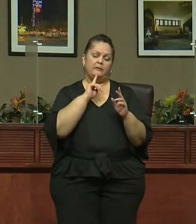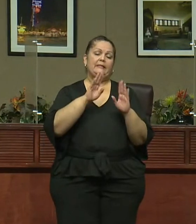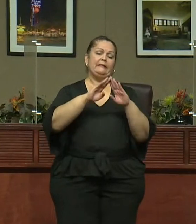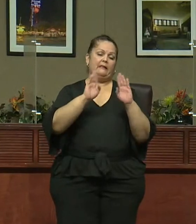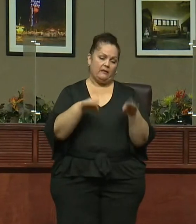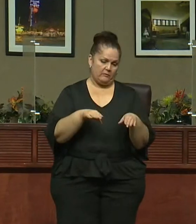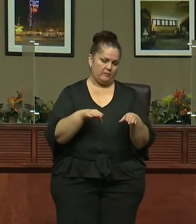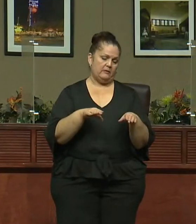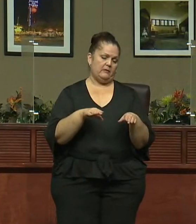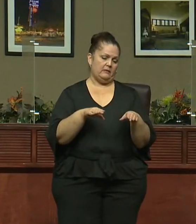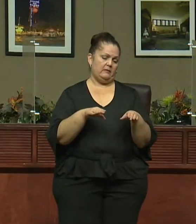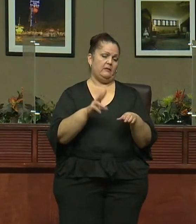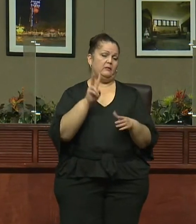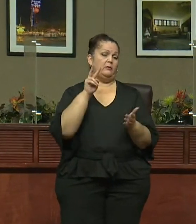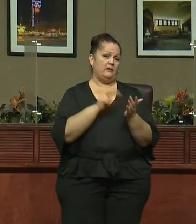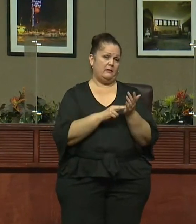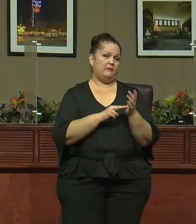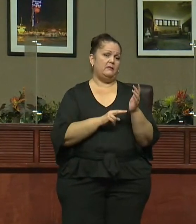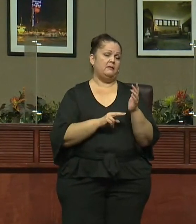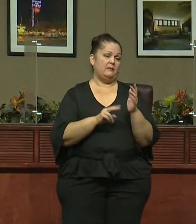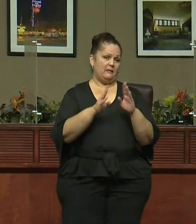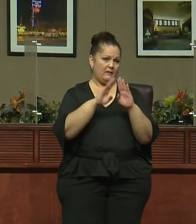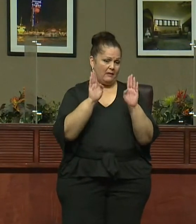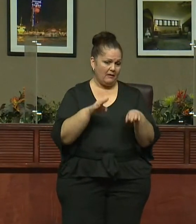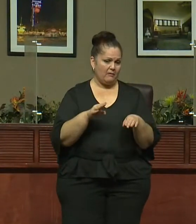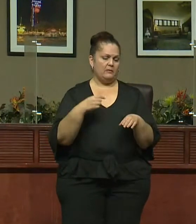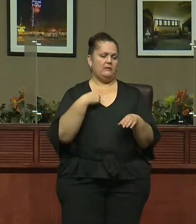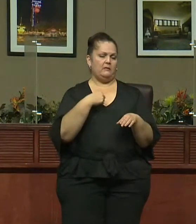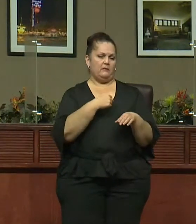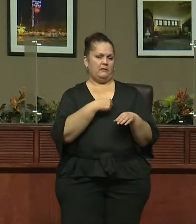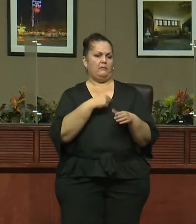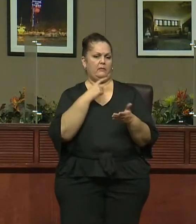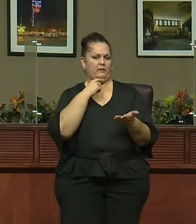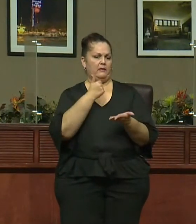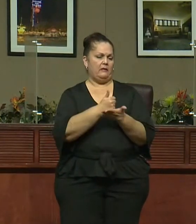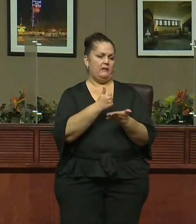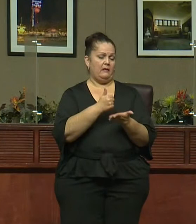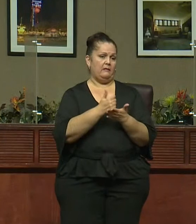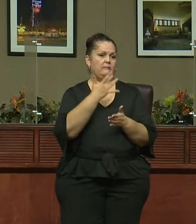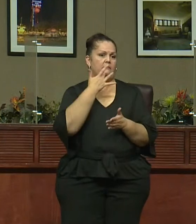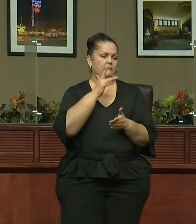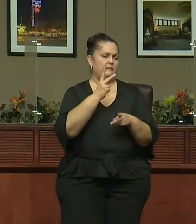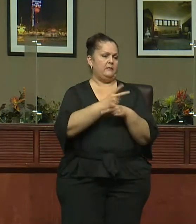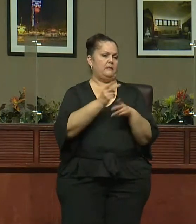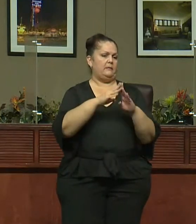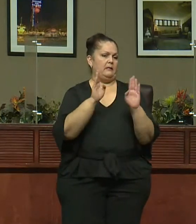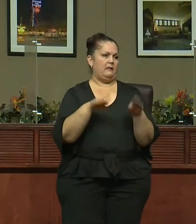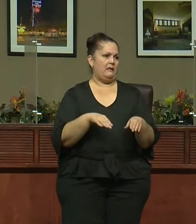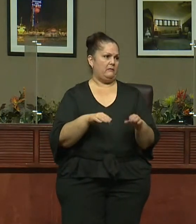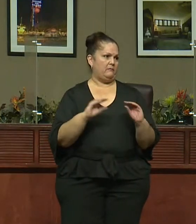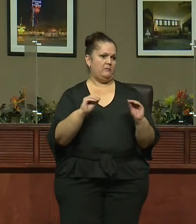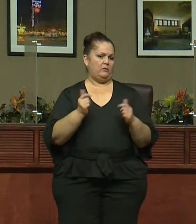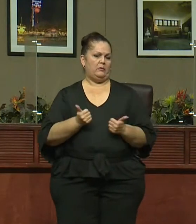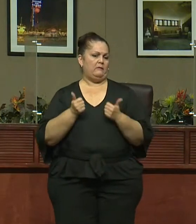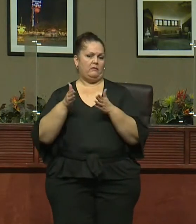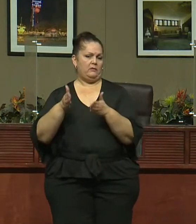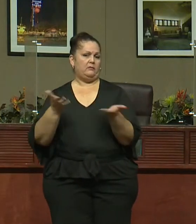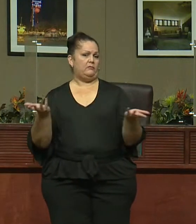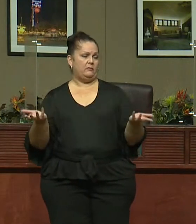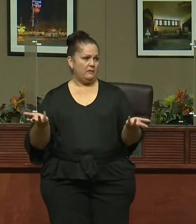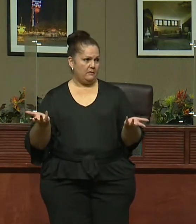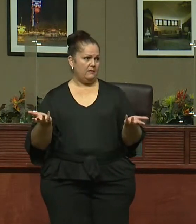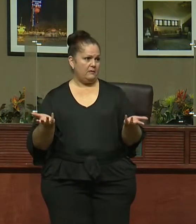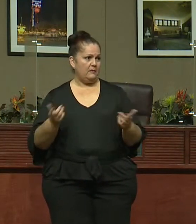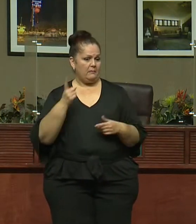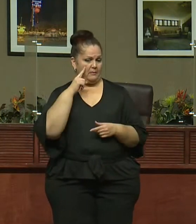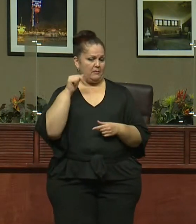that. 2,000 people that potentially would have been homeless, 2,000 households that because of